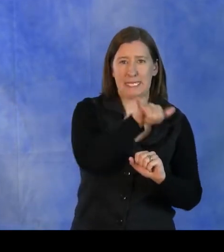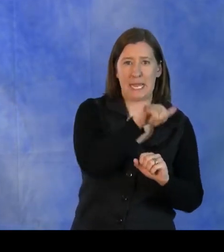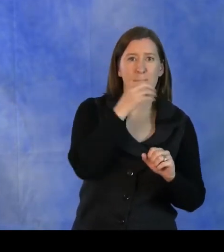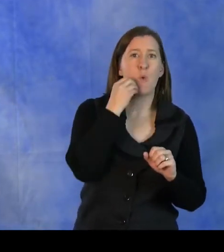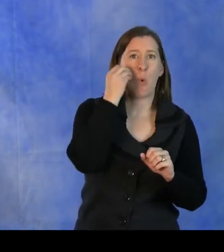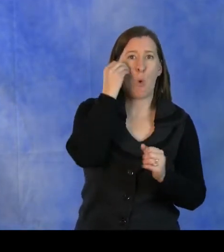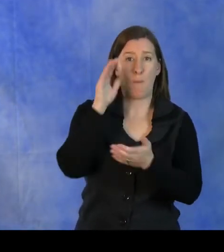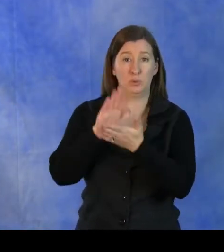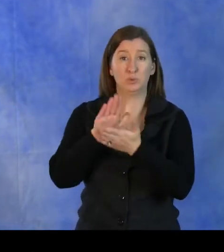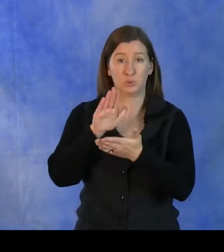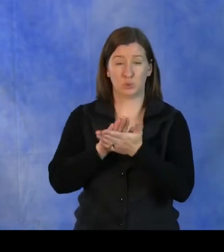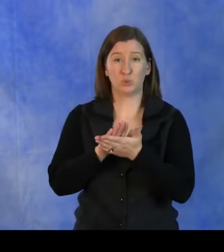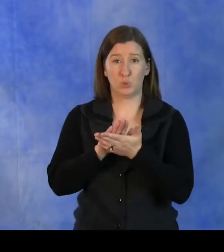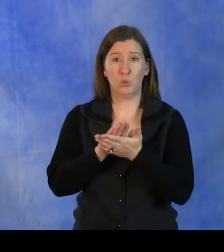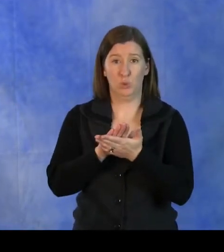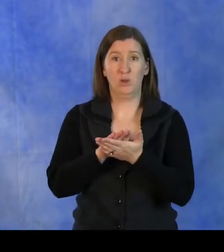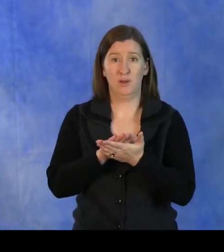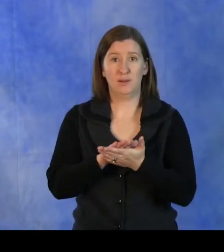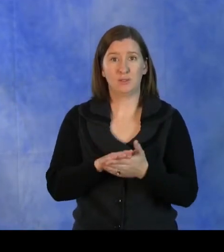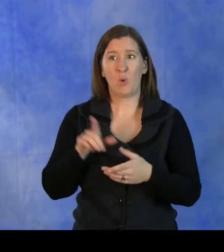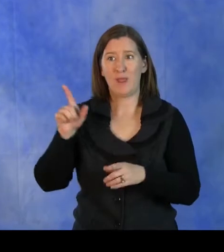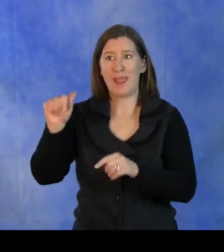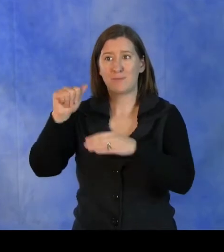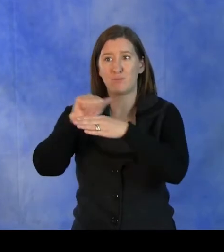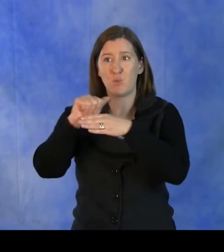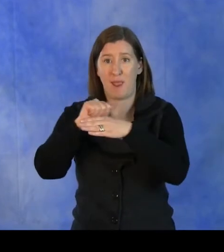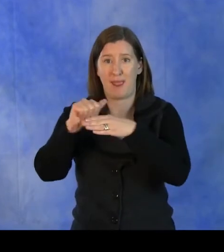school, we try to have the same